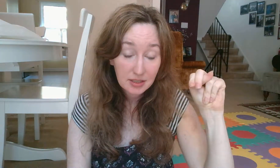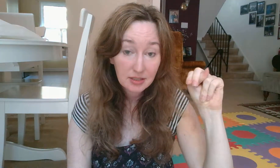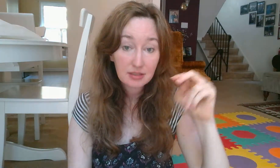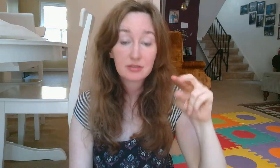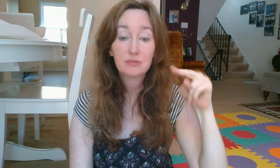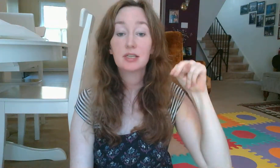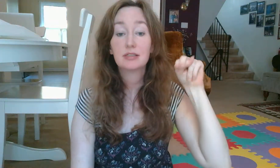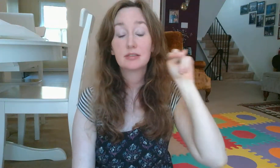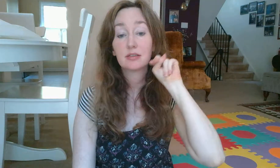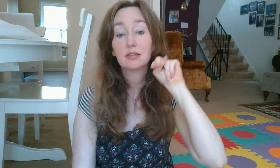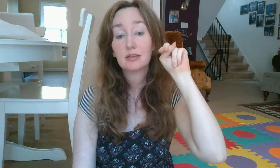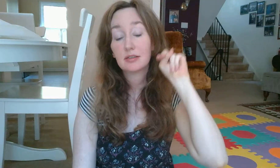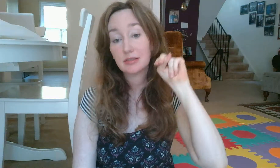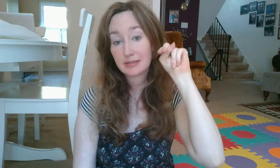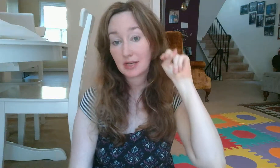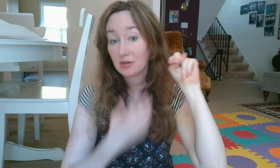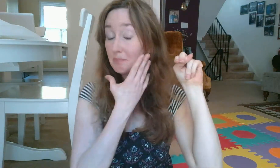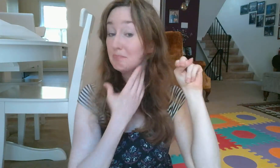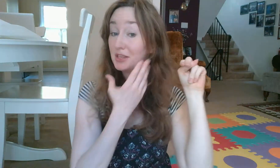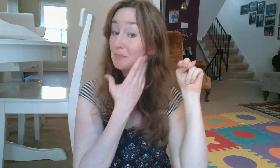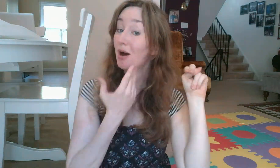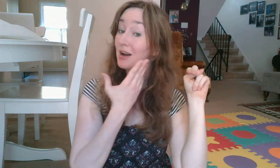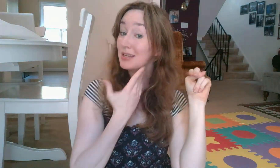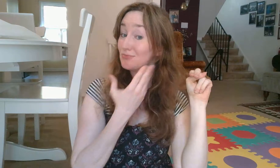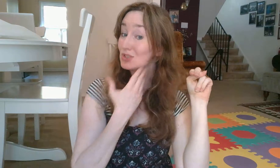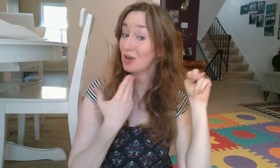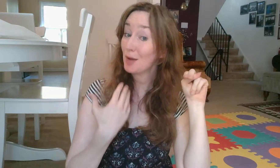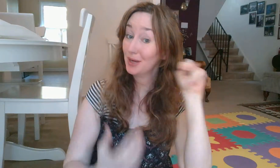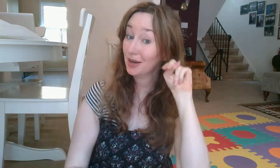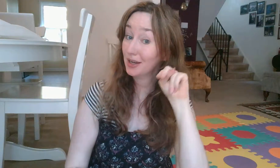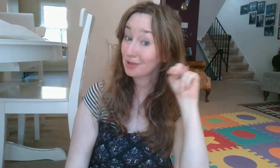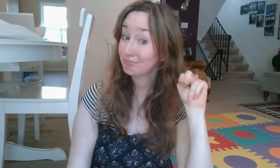I-G-A-N. So niece is down at the bonnet strap area.